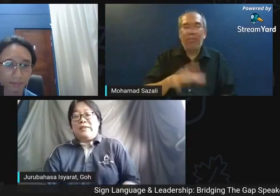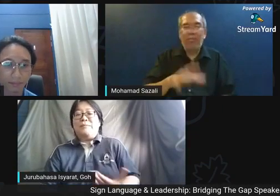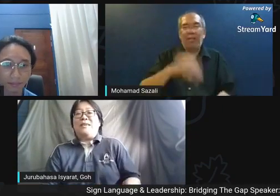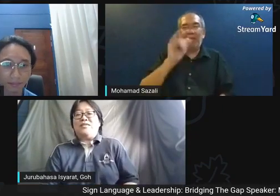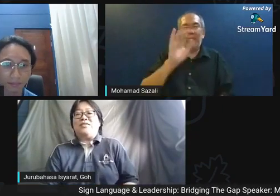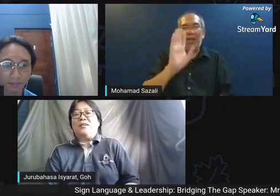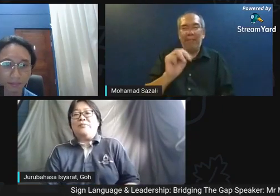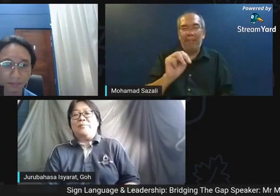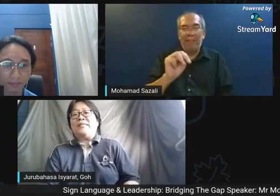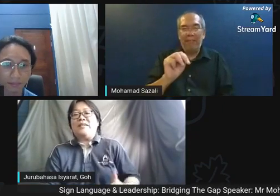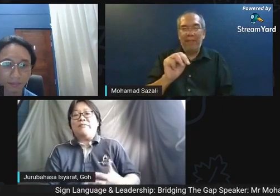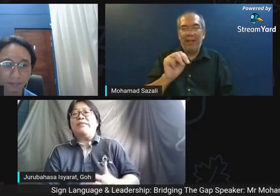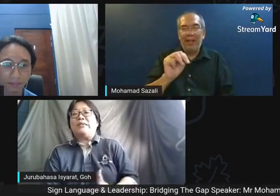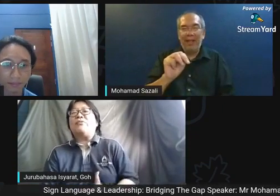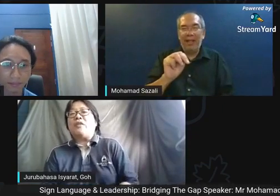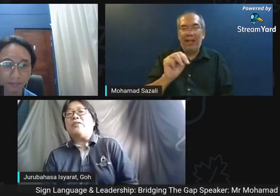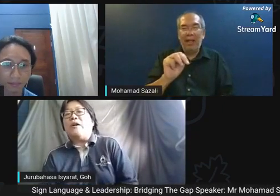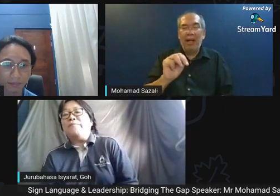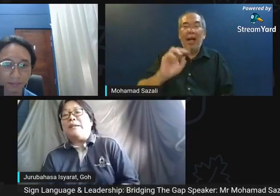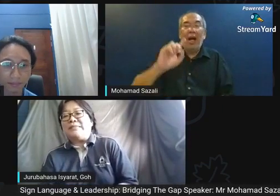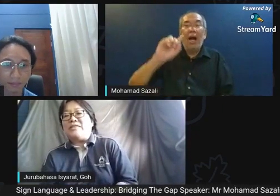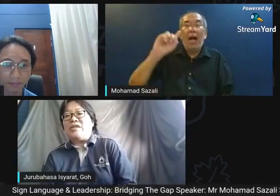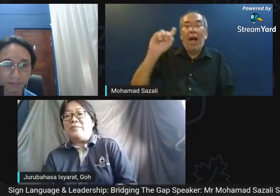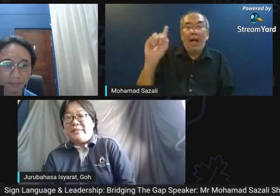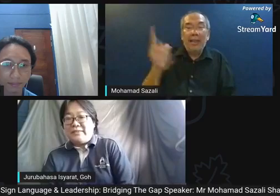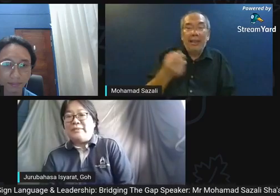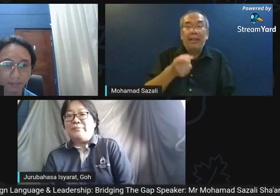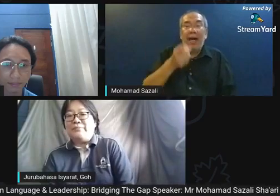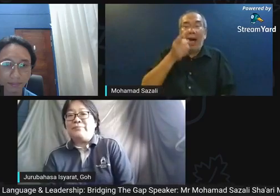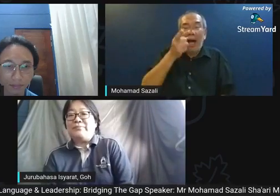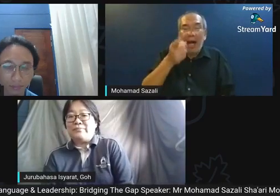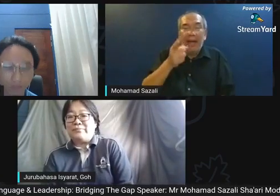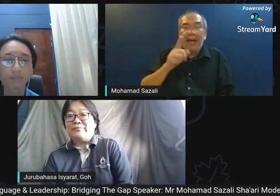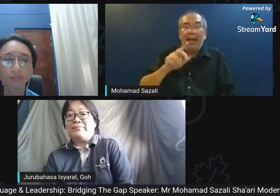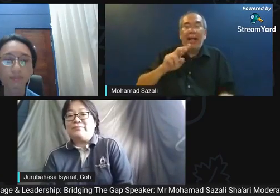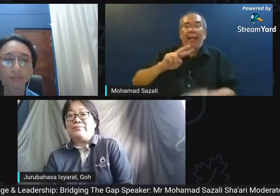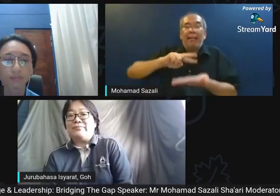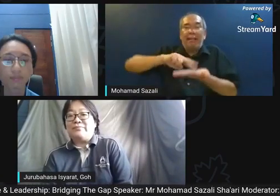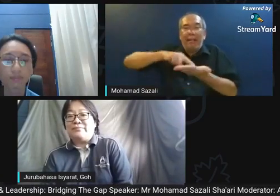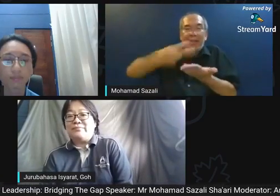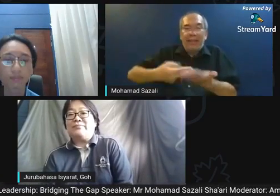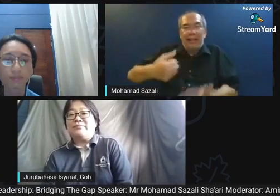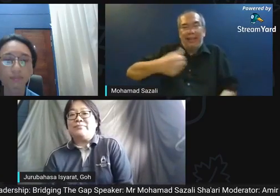So in Malaysia, basically we just focus on Bahasa Isyarat Malaysia.